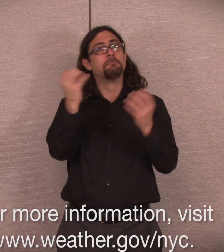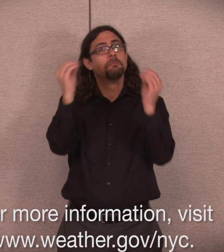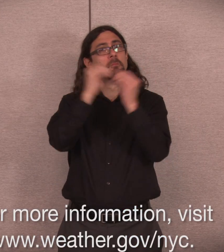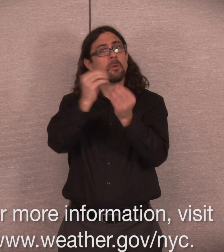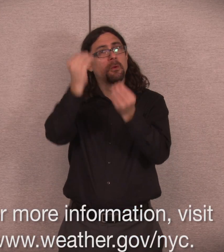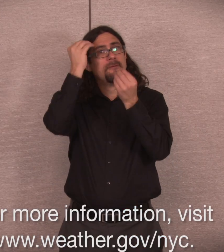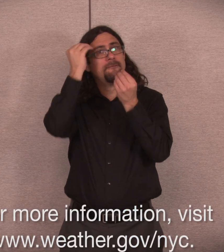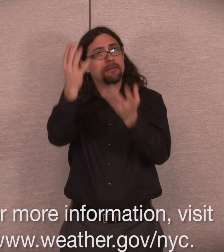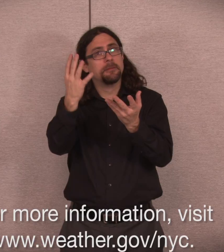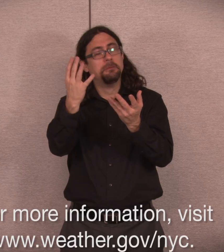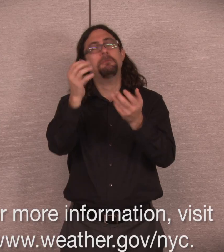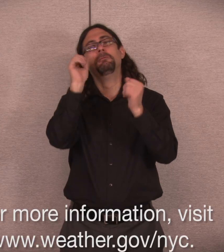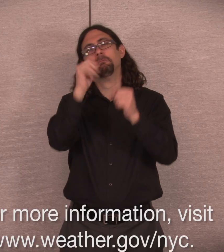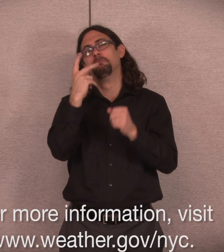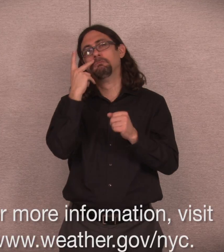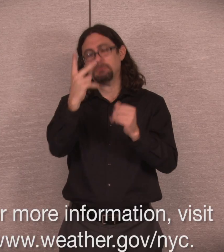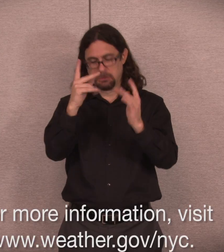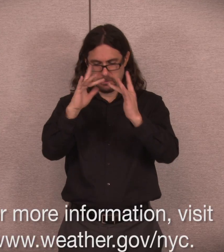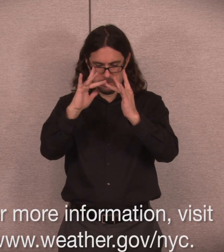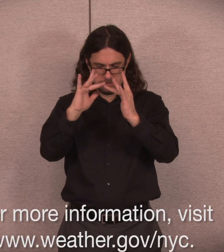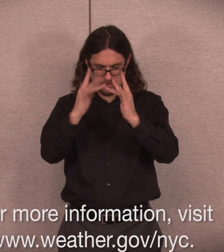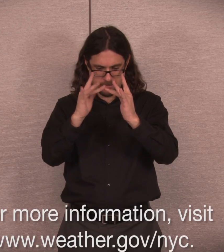For more information, visit